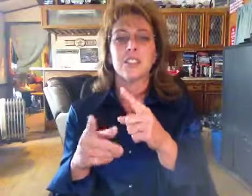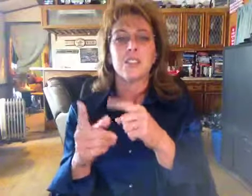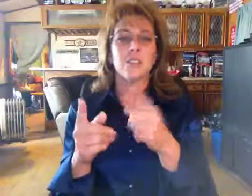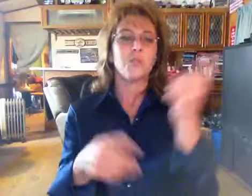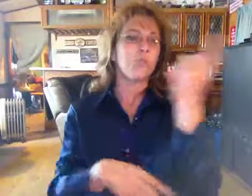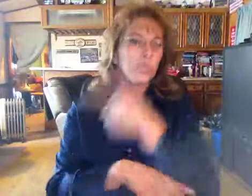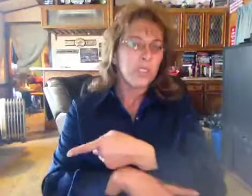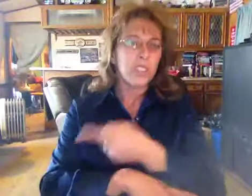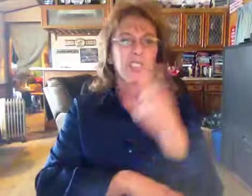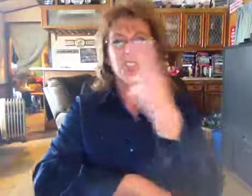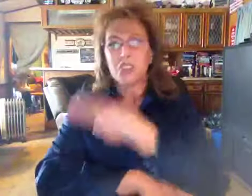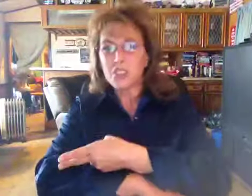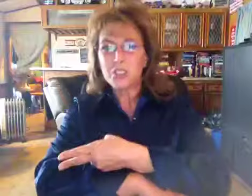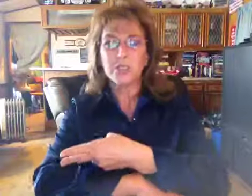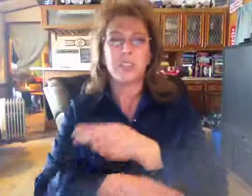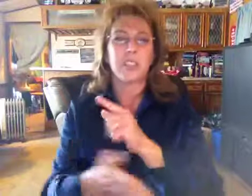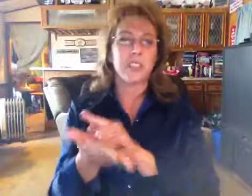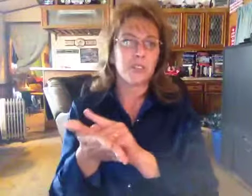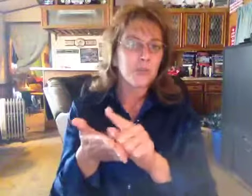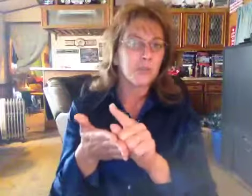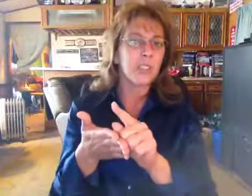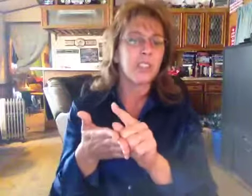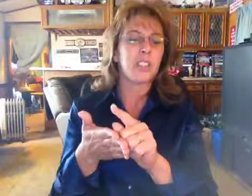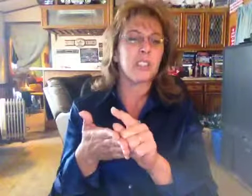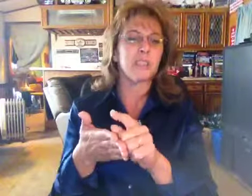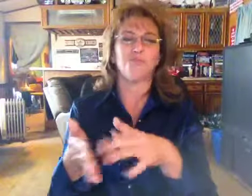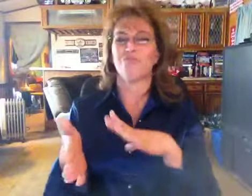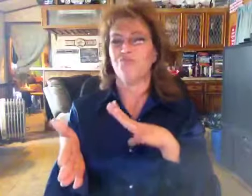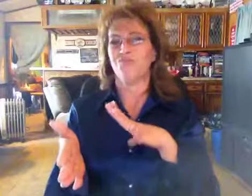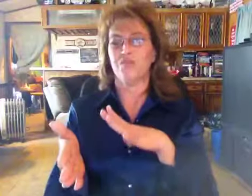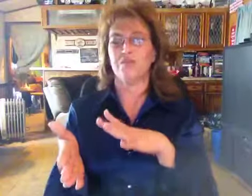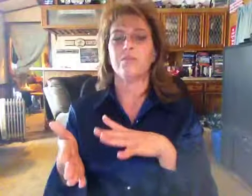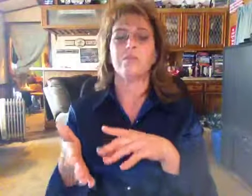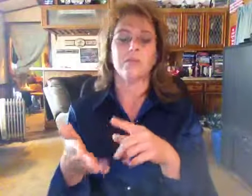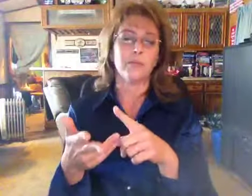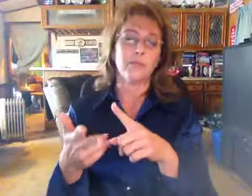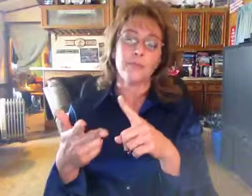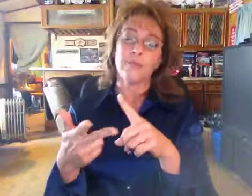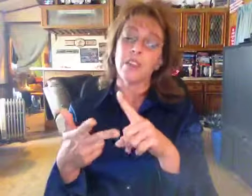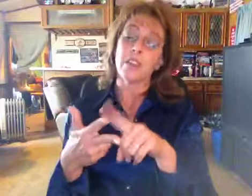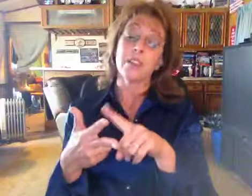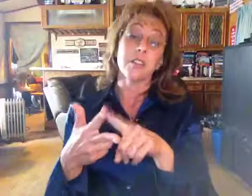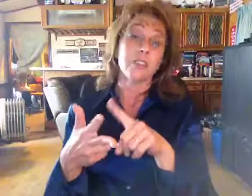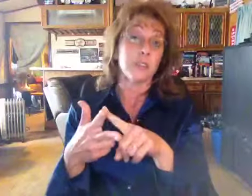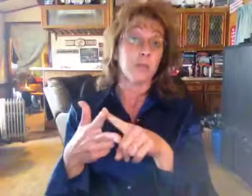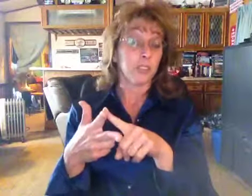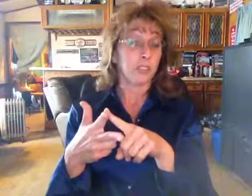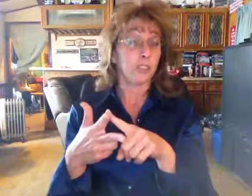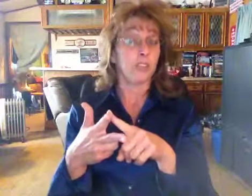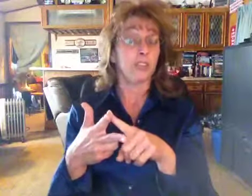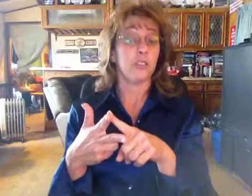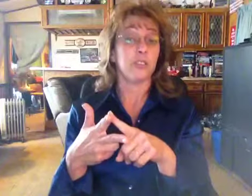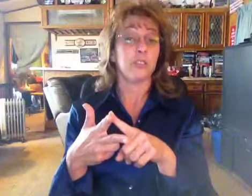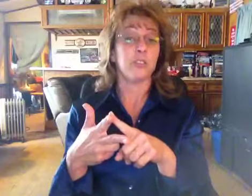move your writing forward. The other piece, along with that, then rule number 2, is that you should be experiencing some